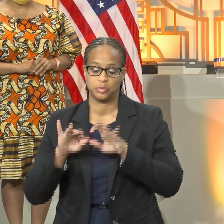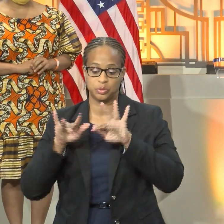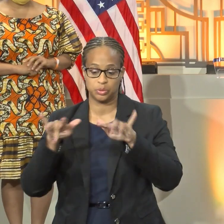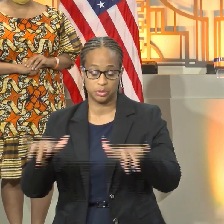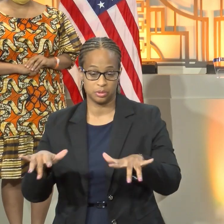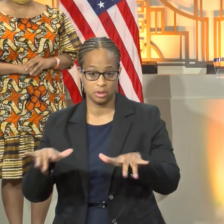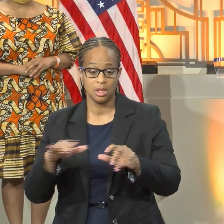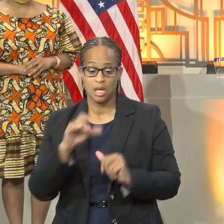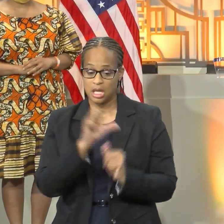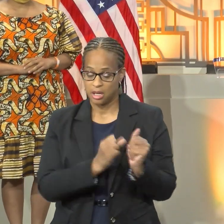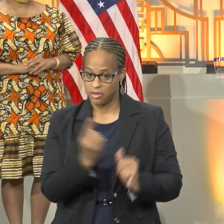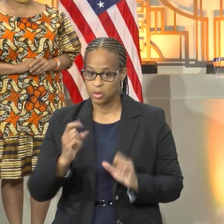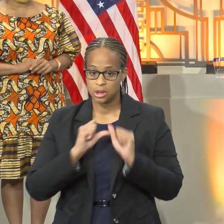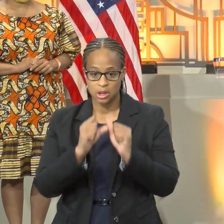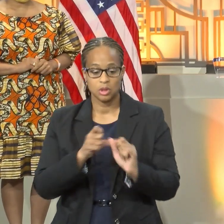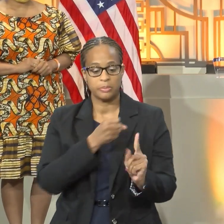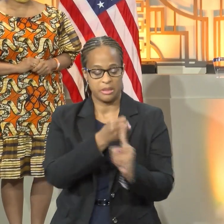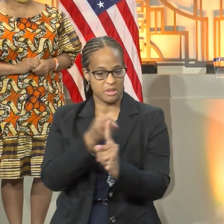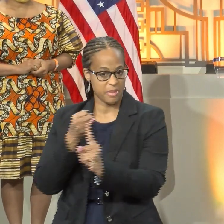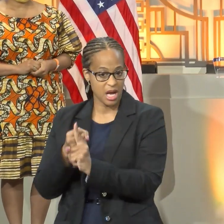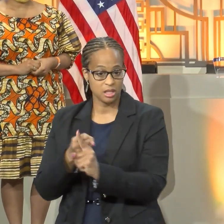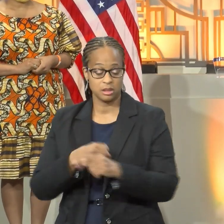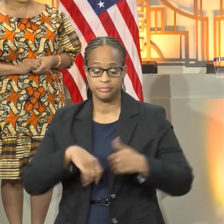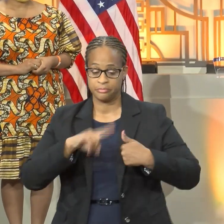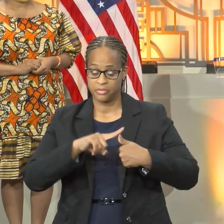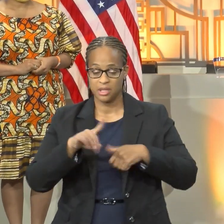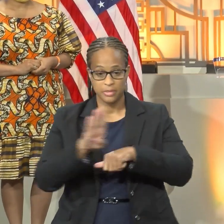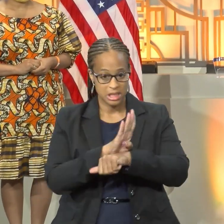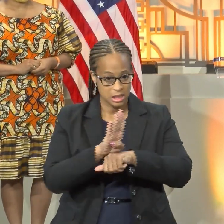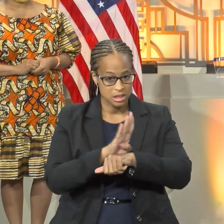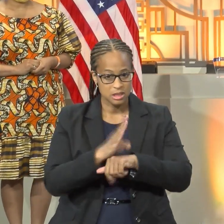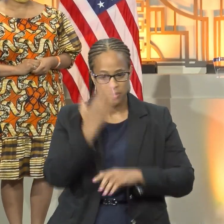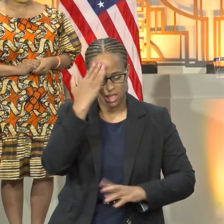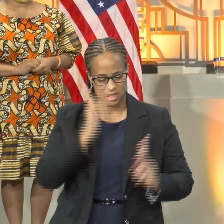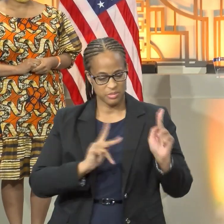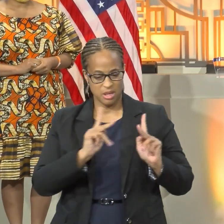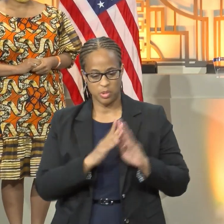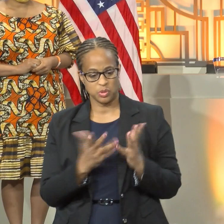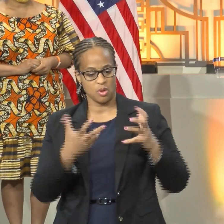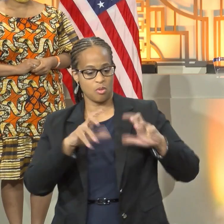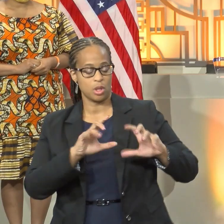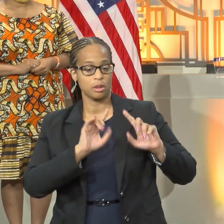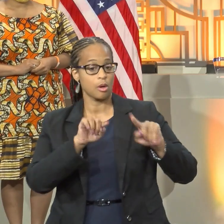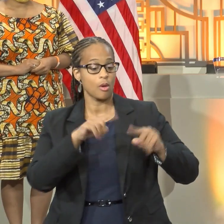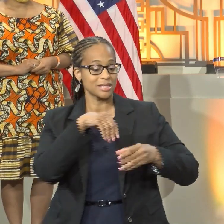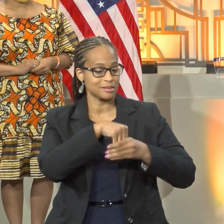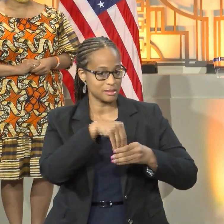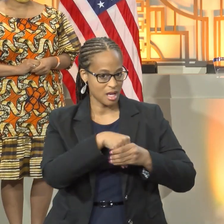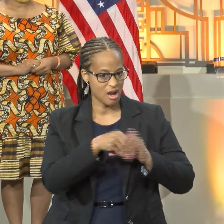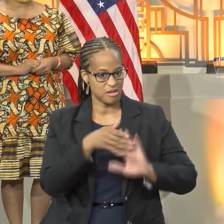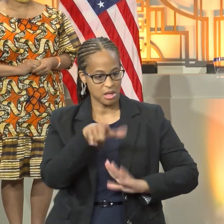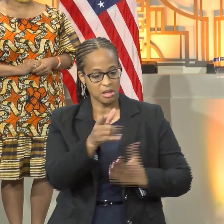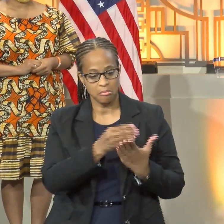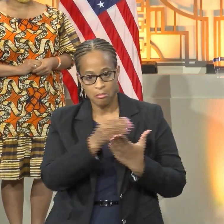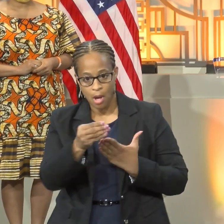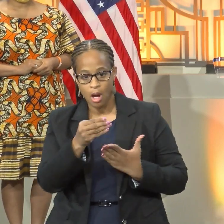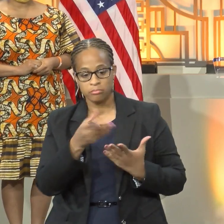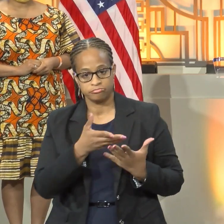everyone is going to be impacted. Businesses are going to be impacted because people are not going to want to go inside and patronize